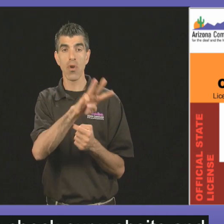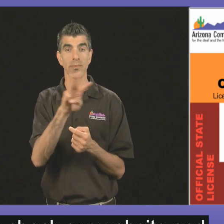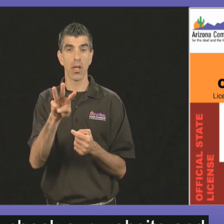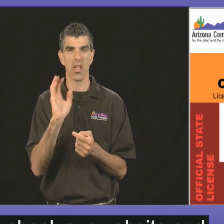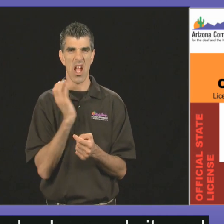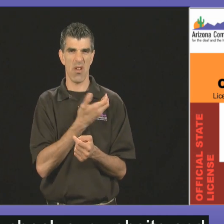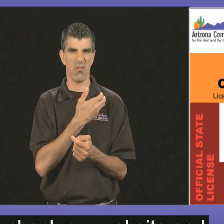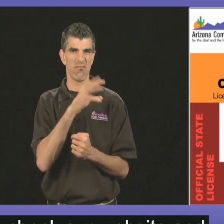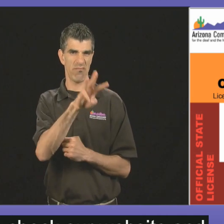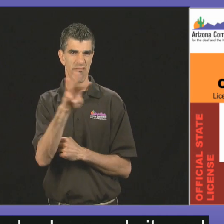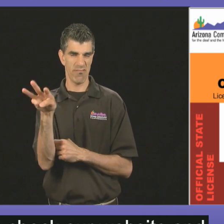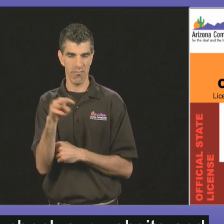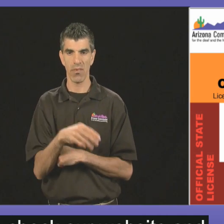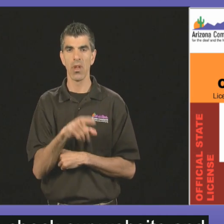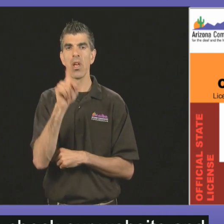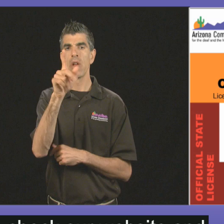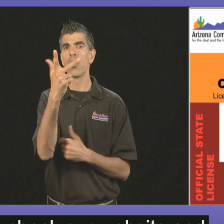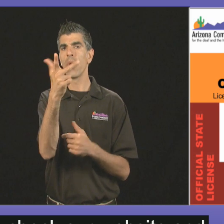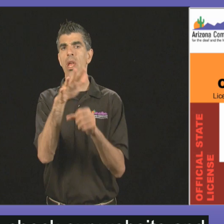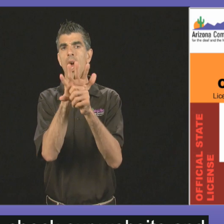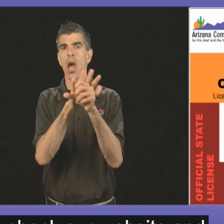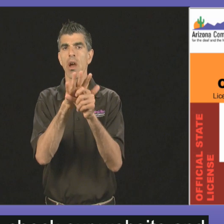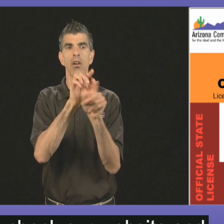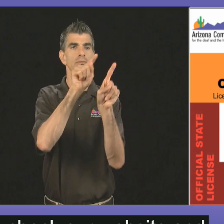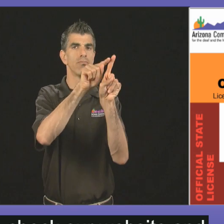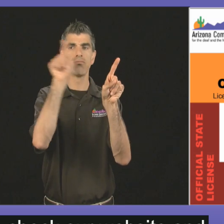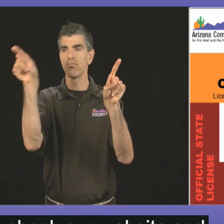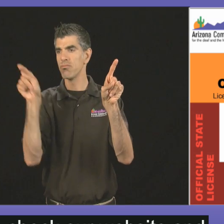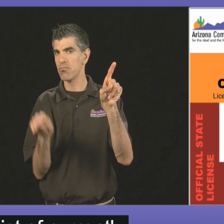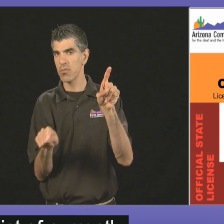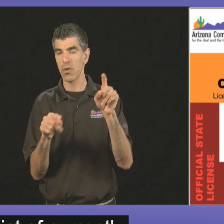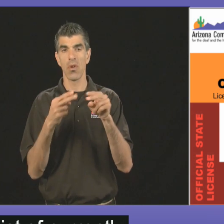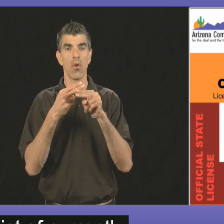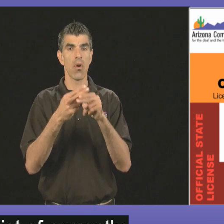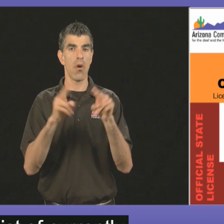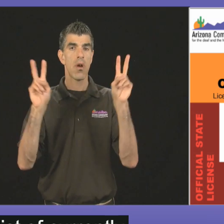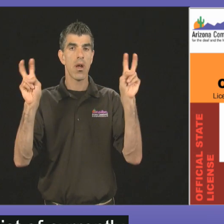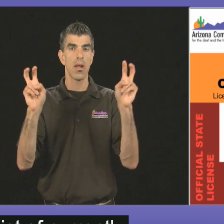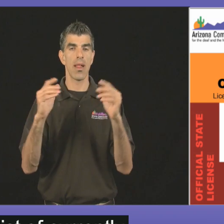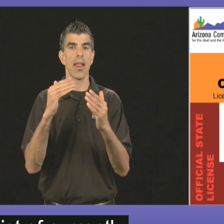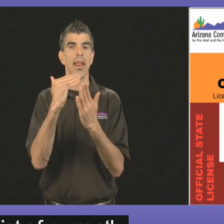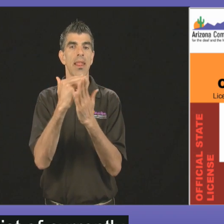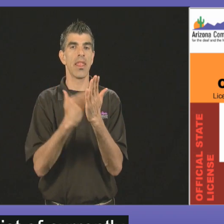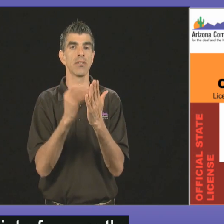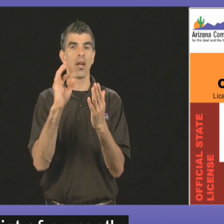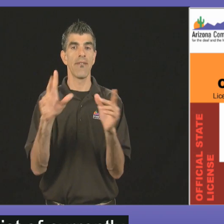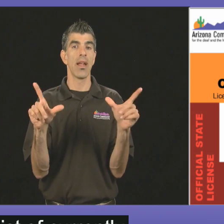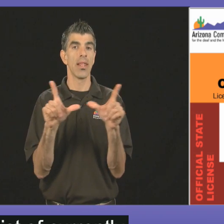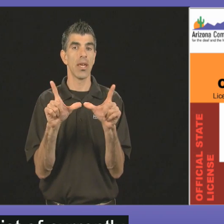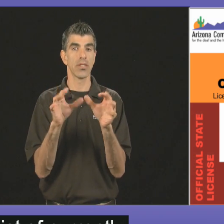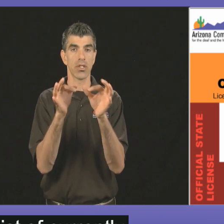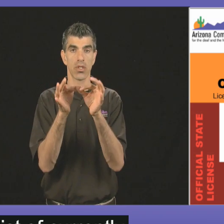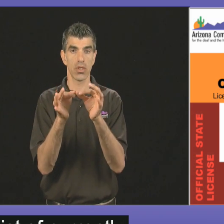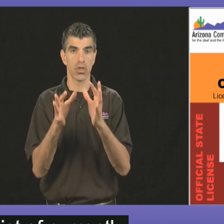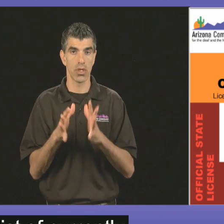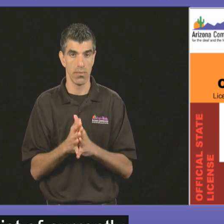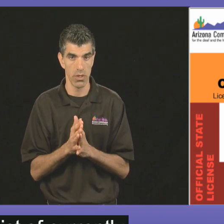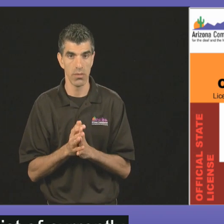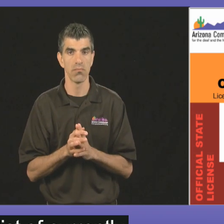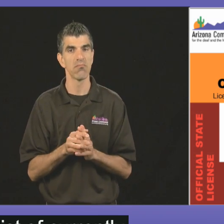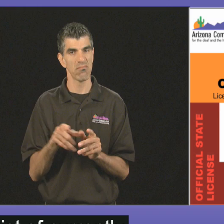You may also check our website, and in 3 locations on the website, we have the list of currently licensed